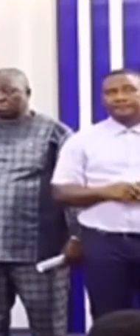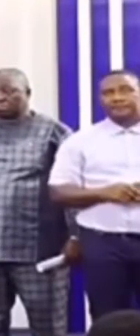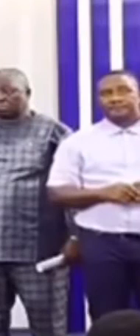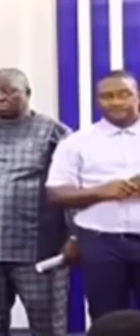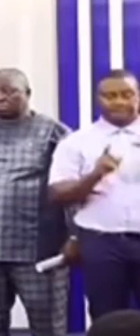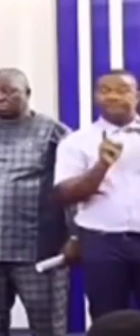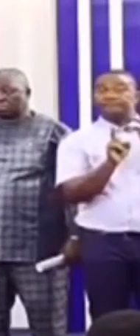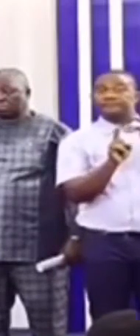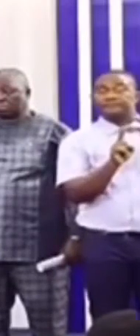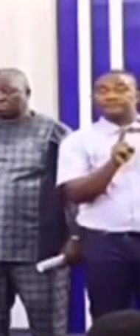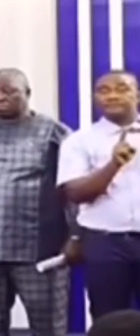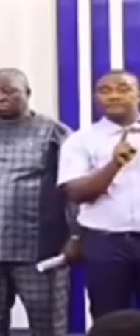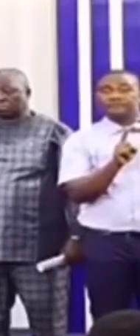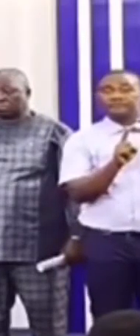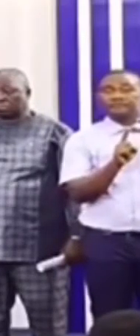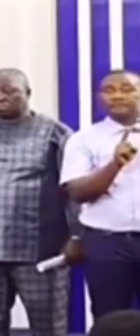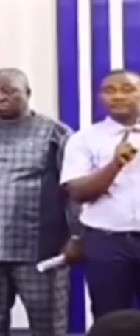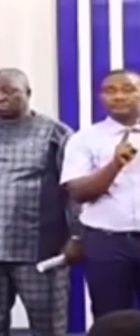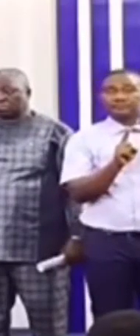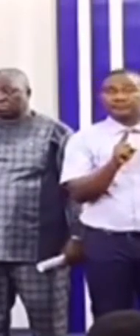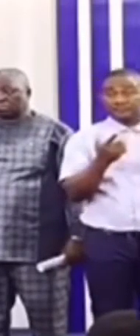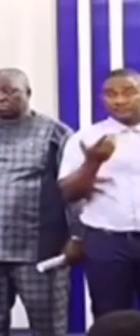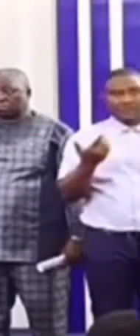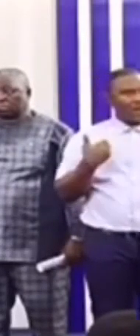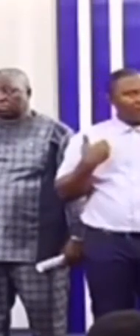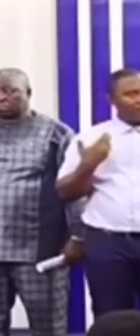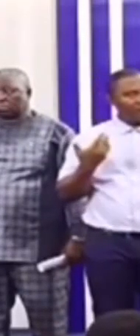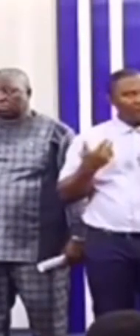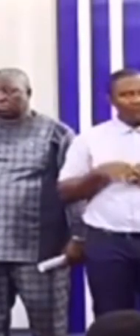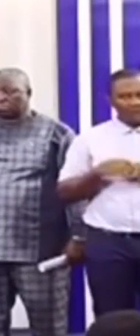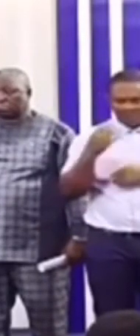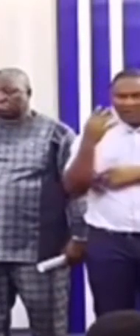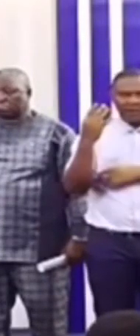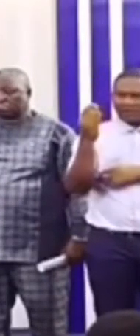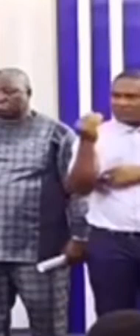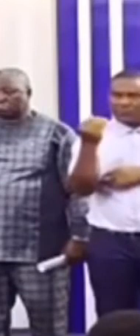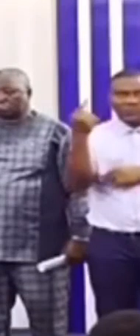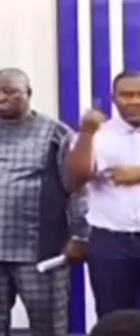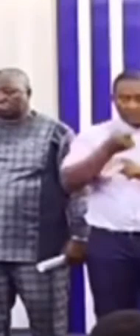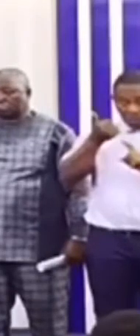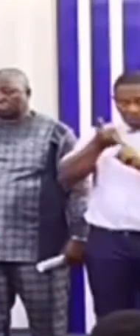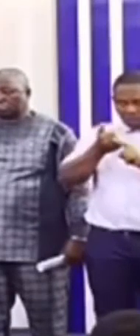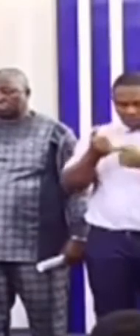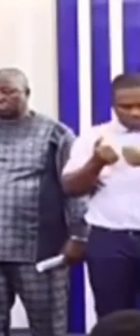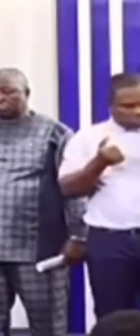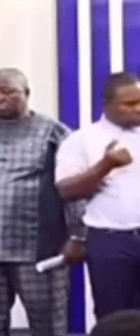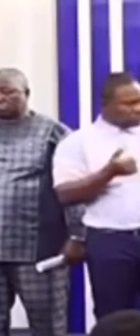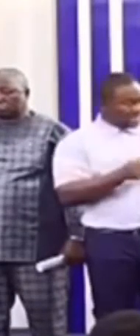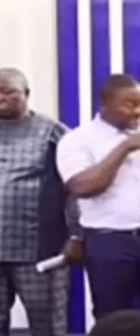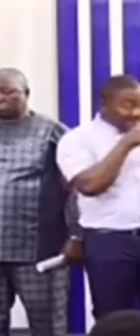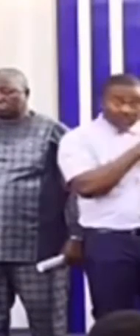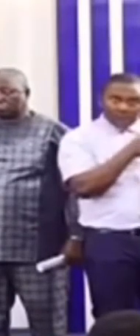Three, there is now going to be a mandatory 14-day self-quarantine for persons who